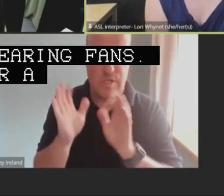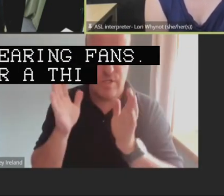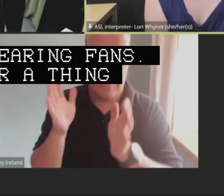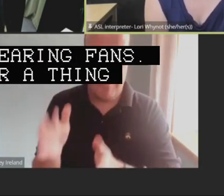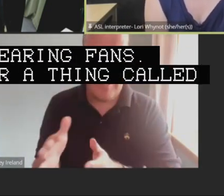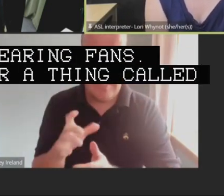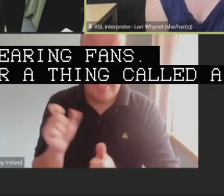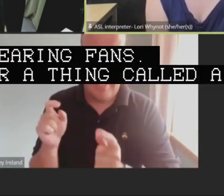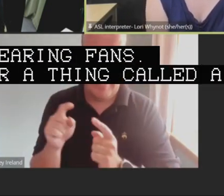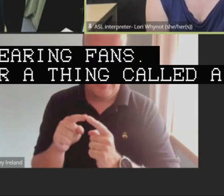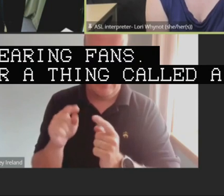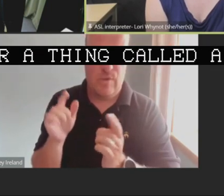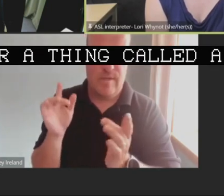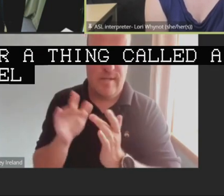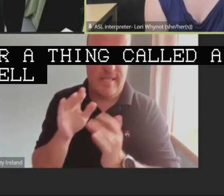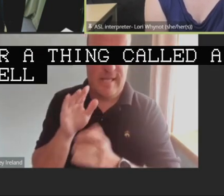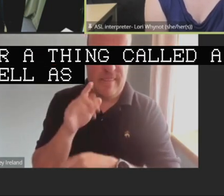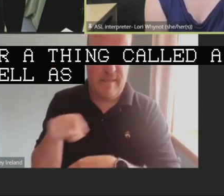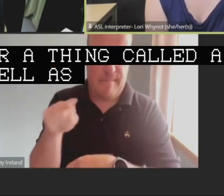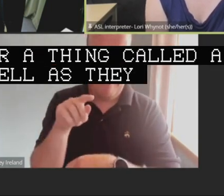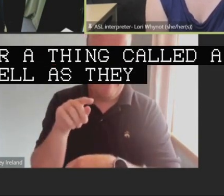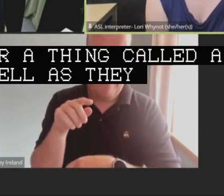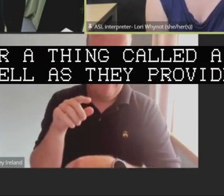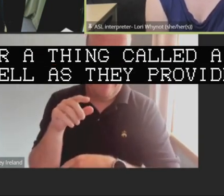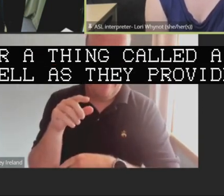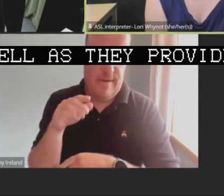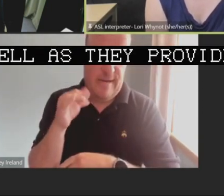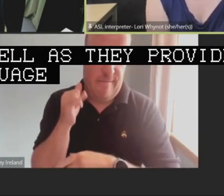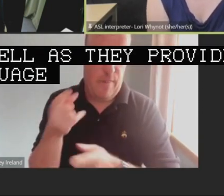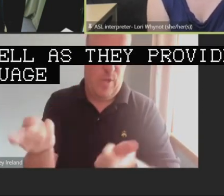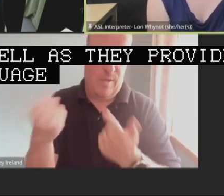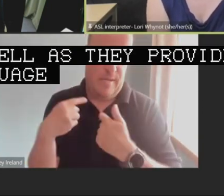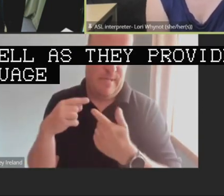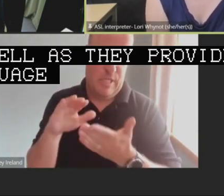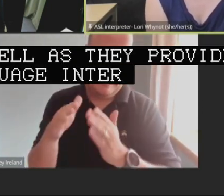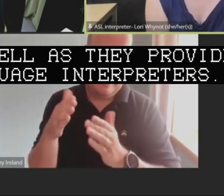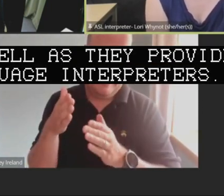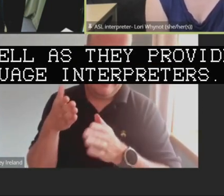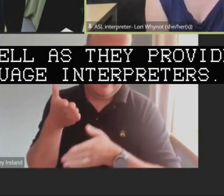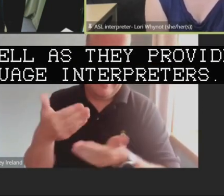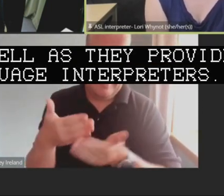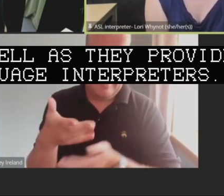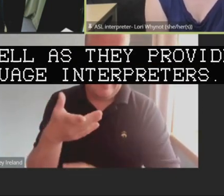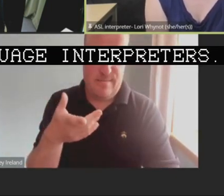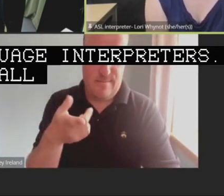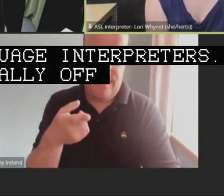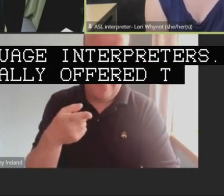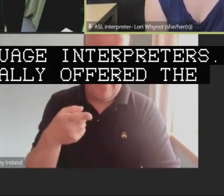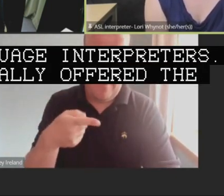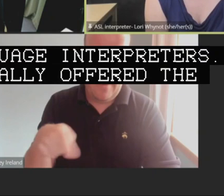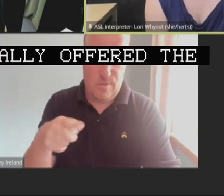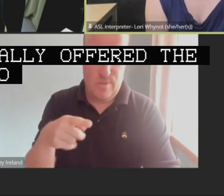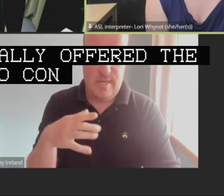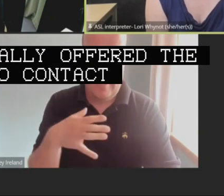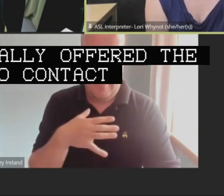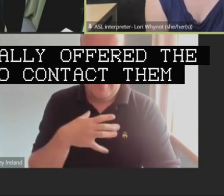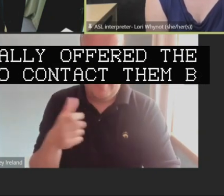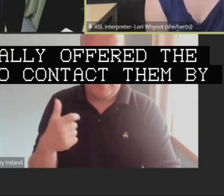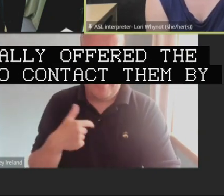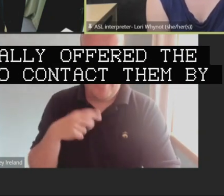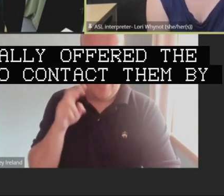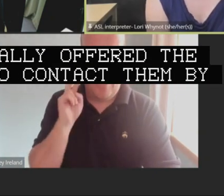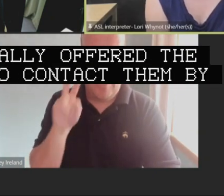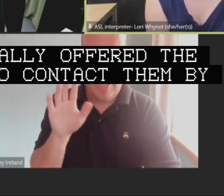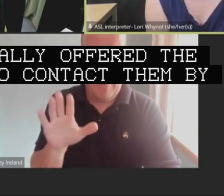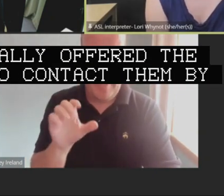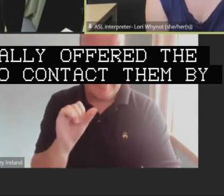well as they provide sign language interpreters. And they actually offered the ability to contact them by email if they're coming to a